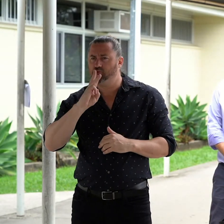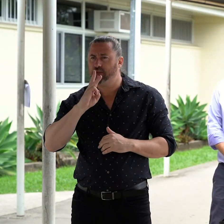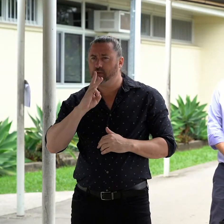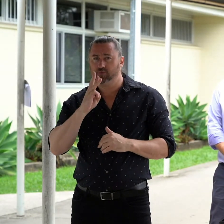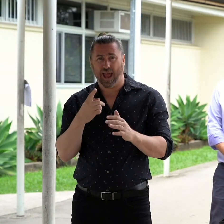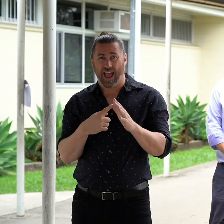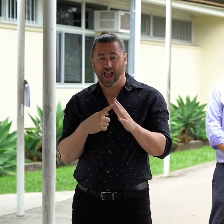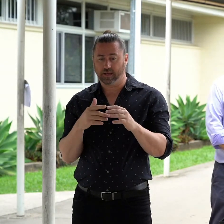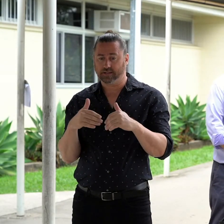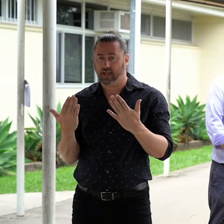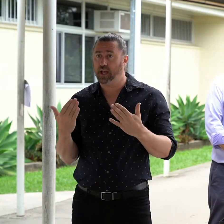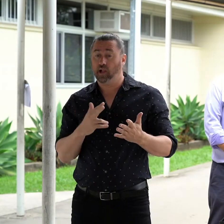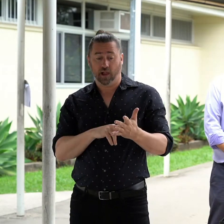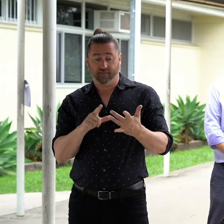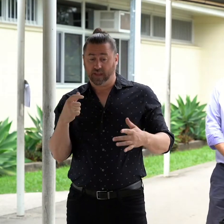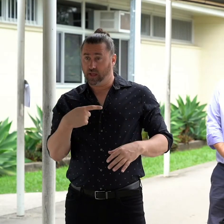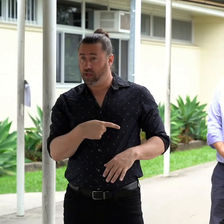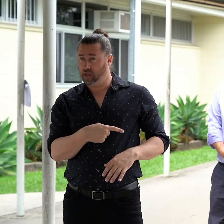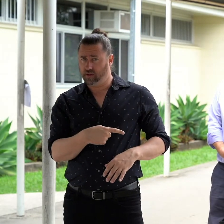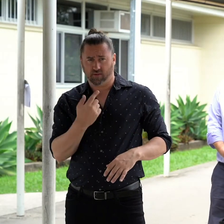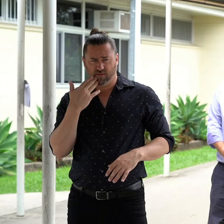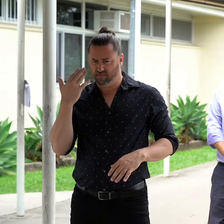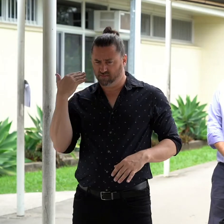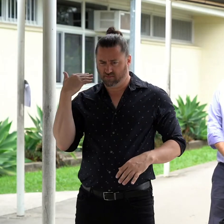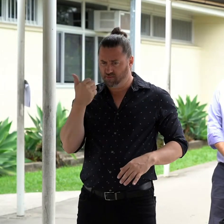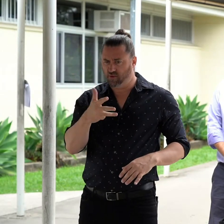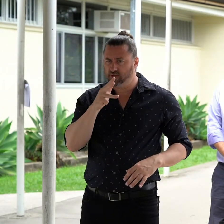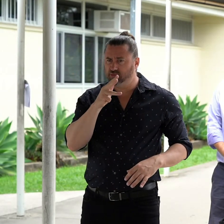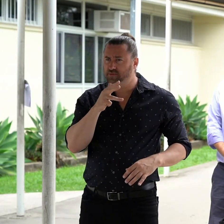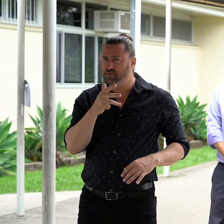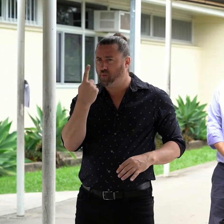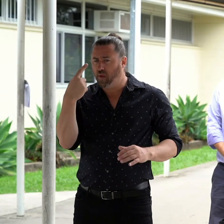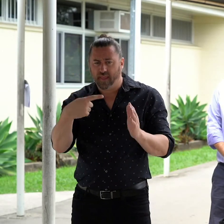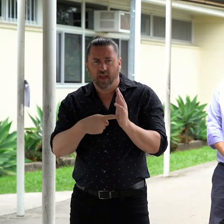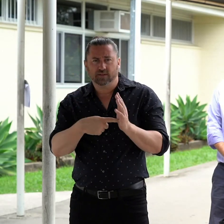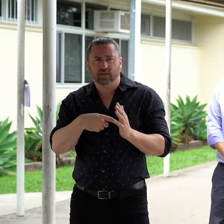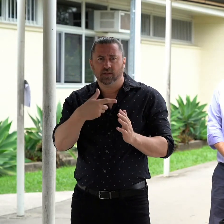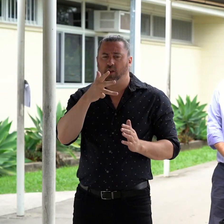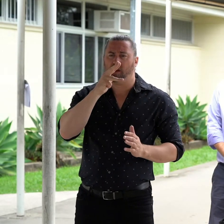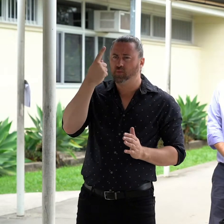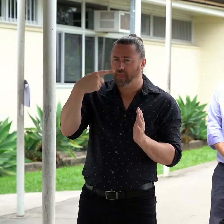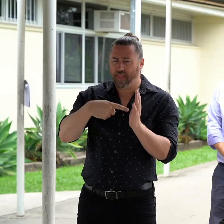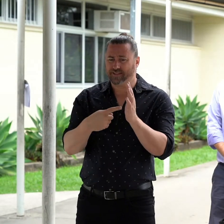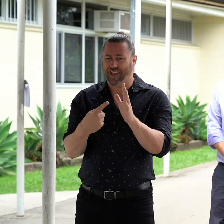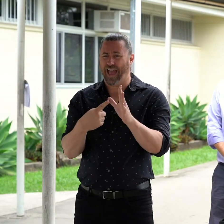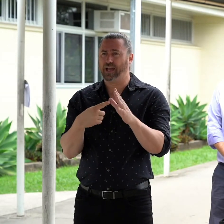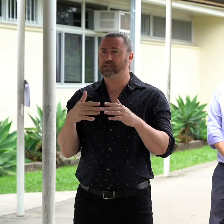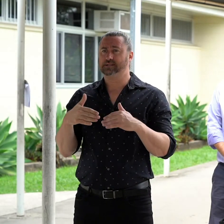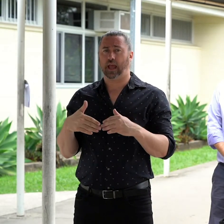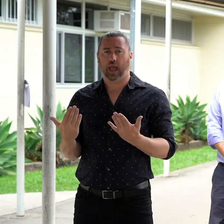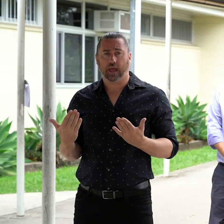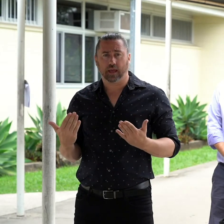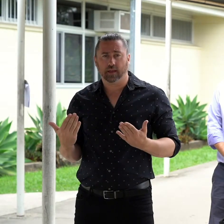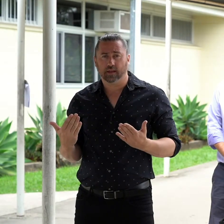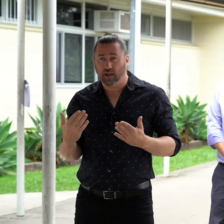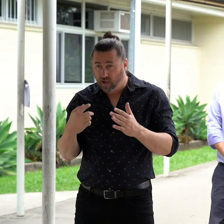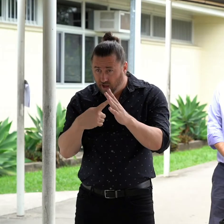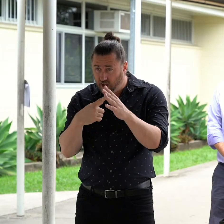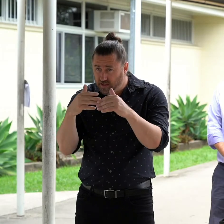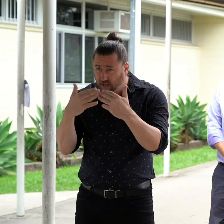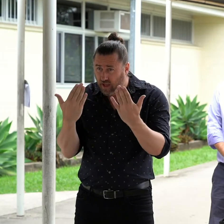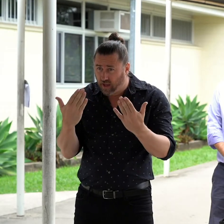a day. Victoria is still having over 1,000 positive cases a day. We are not in the same position as